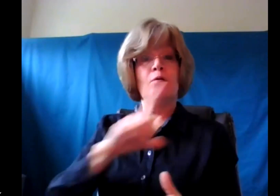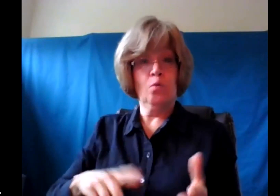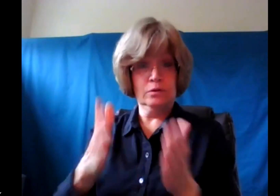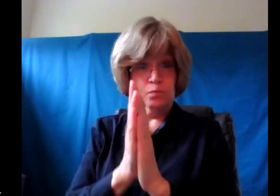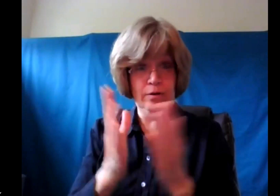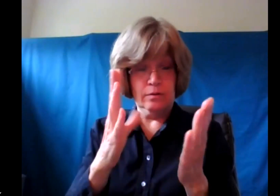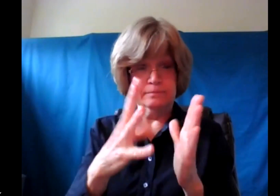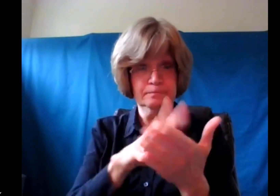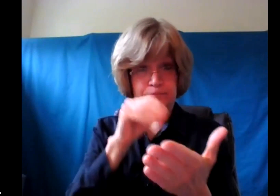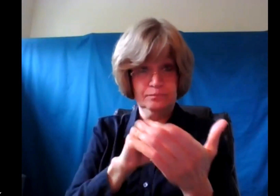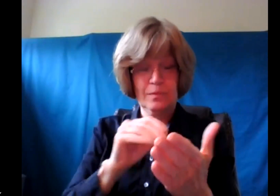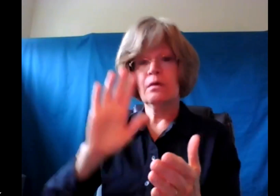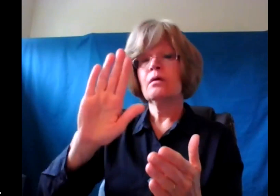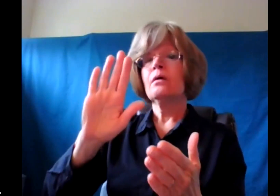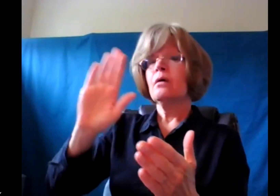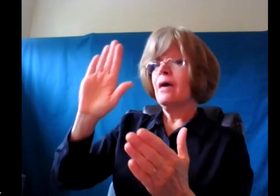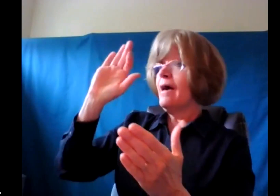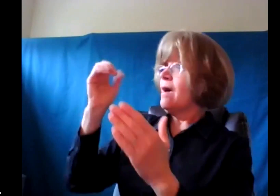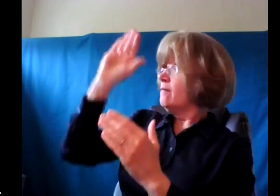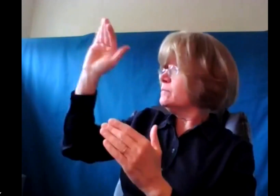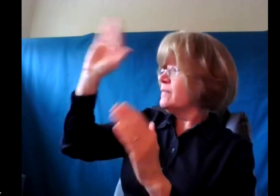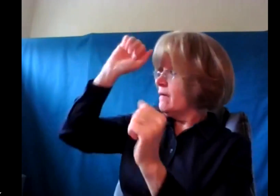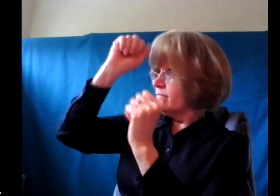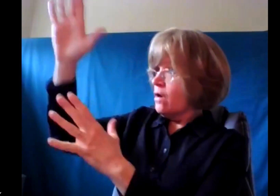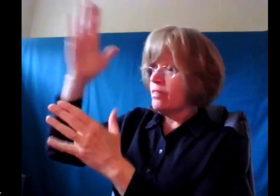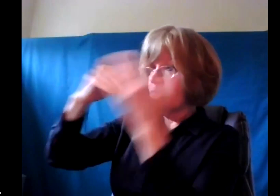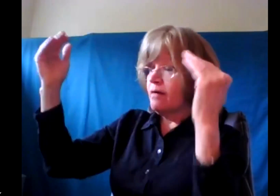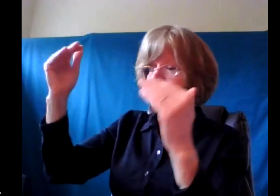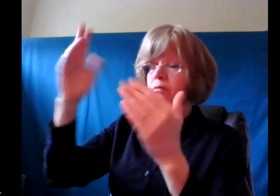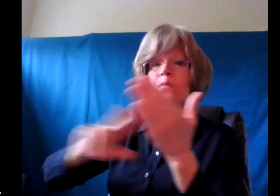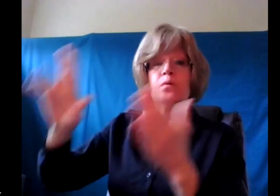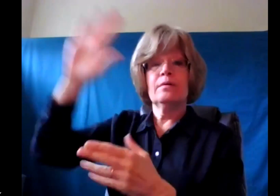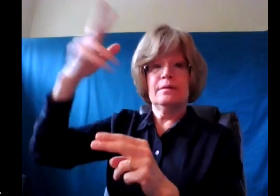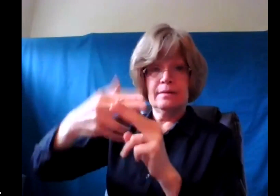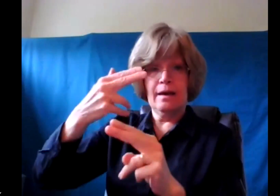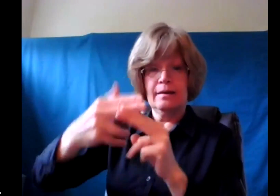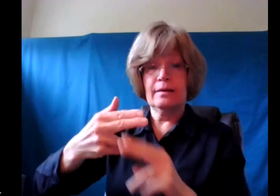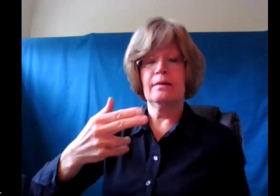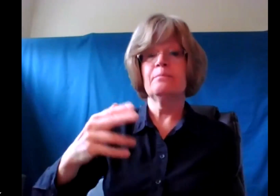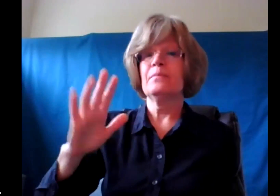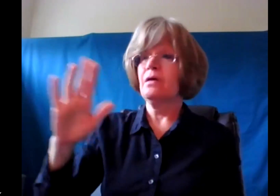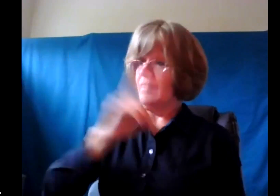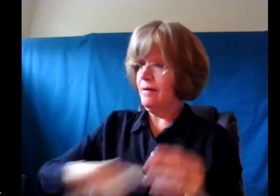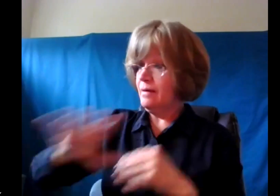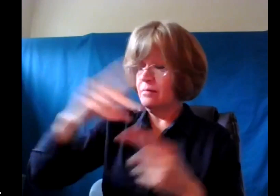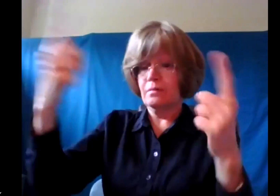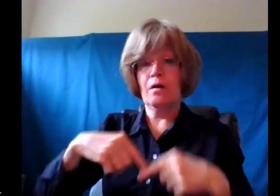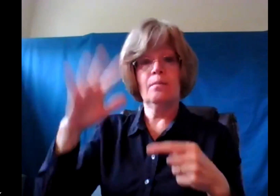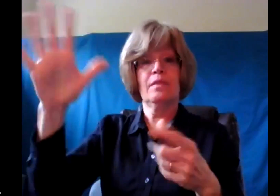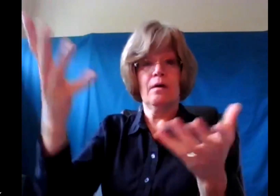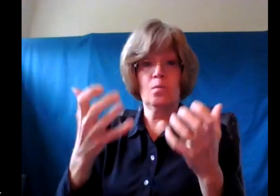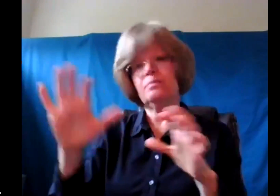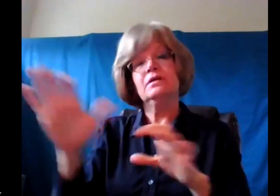Our Father, who art in heaven, hallowed be thy name. Thy kingdom come. Thy will be